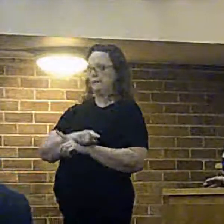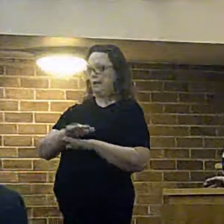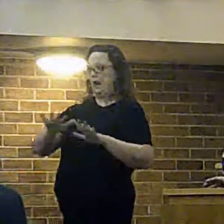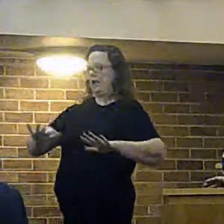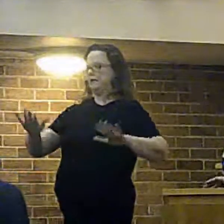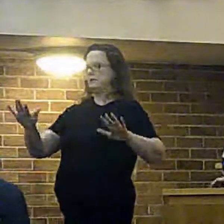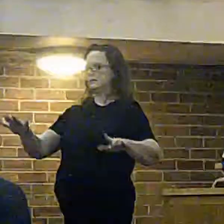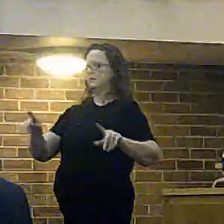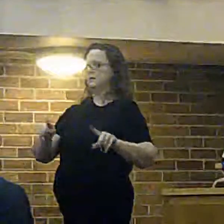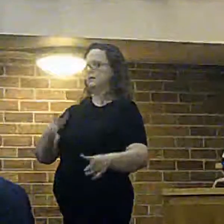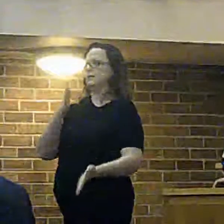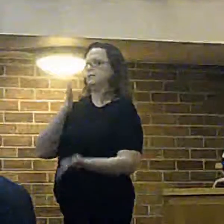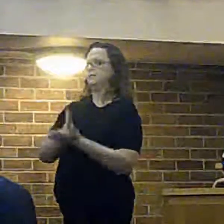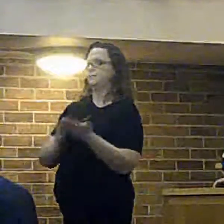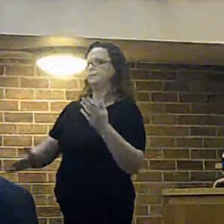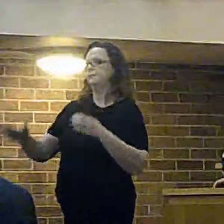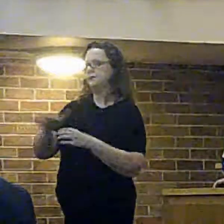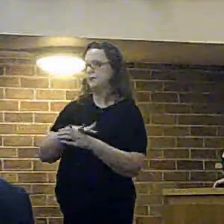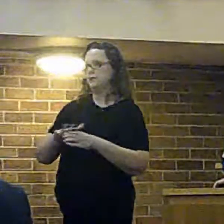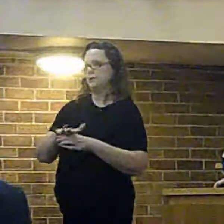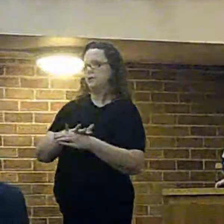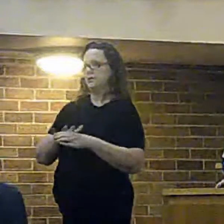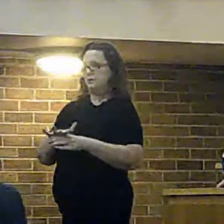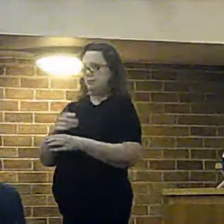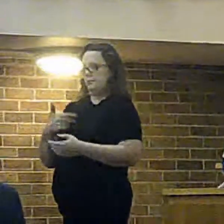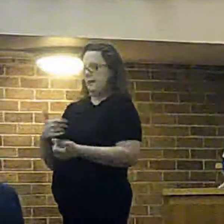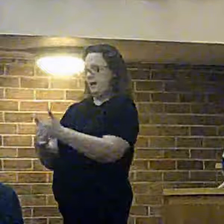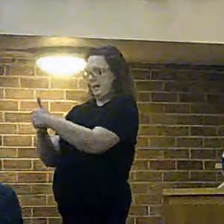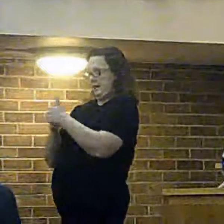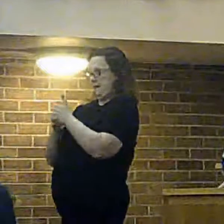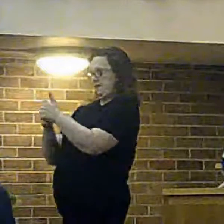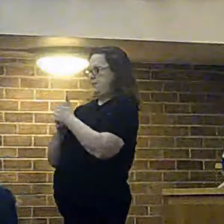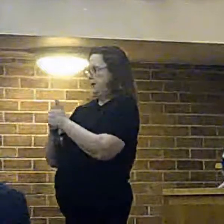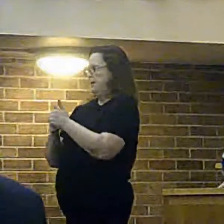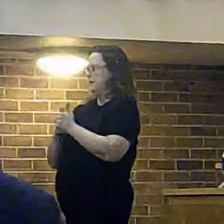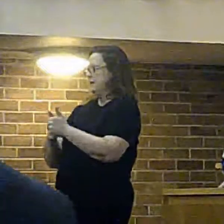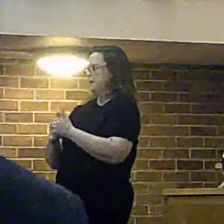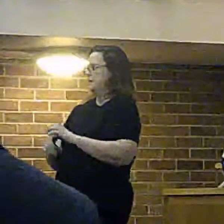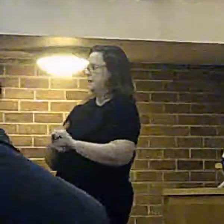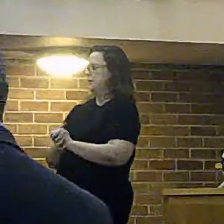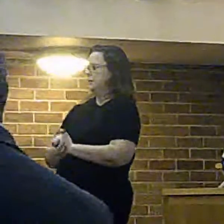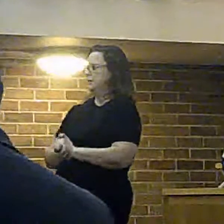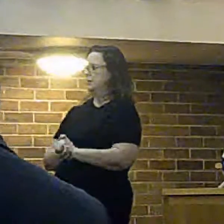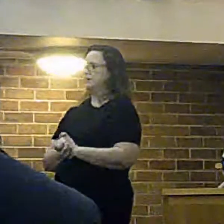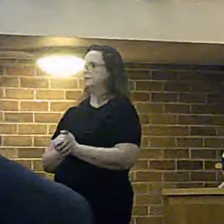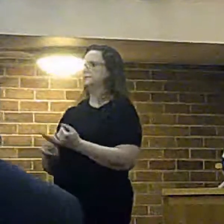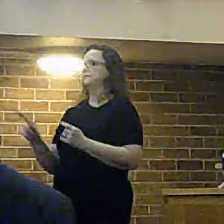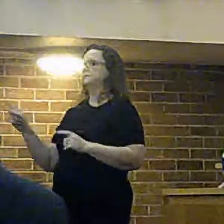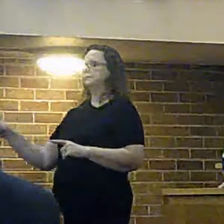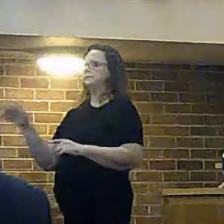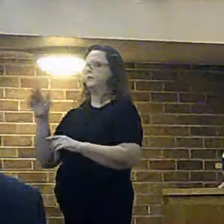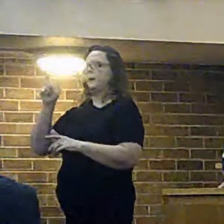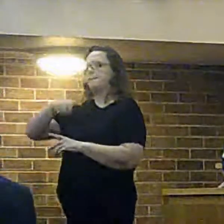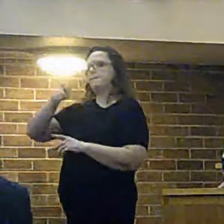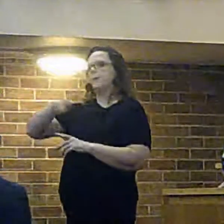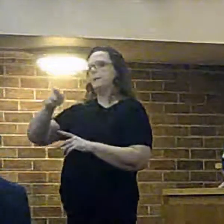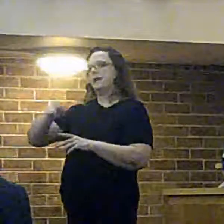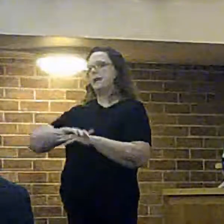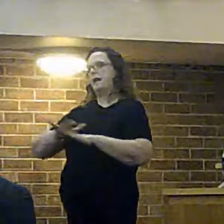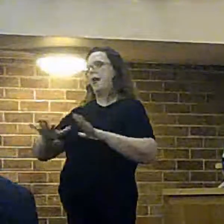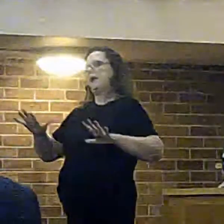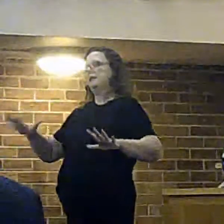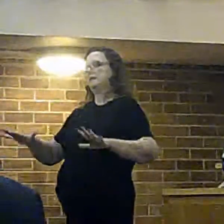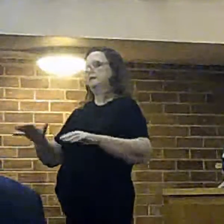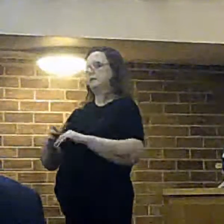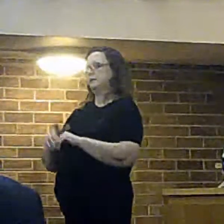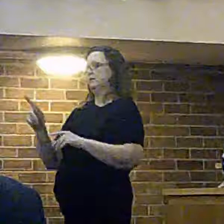That is the reality of the advice that we were given by the clerk to the authority. Right, take that up with the clerk